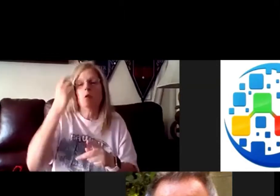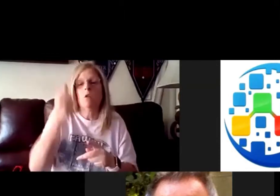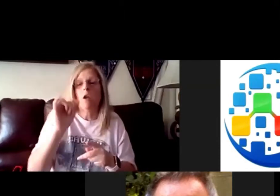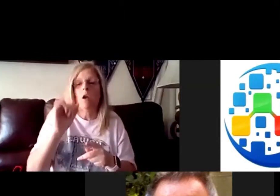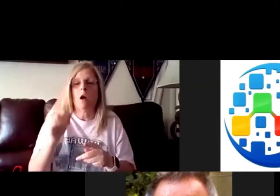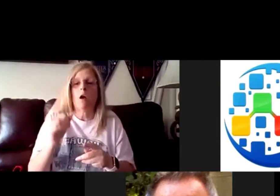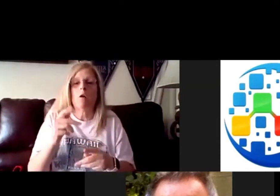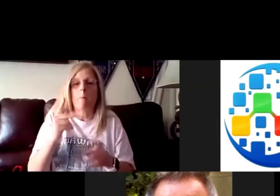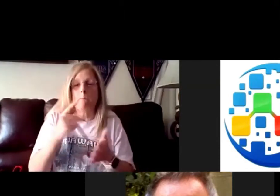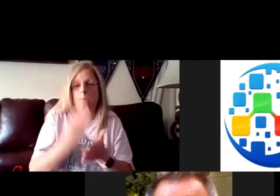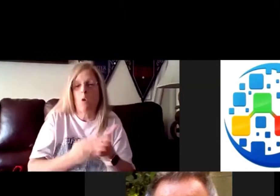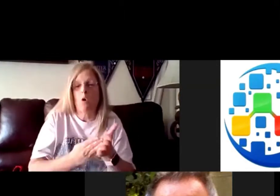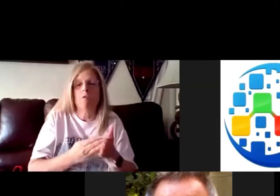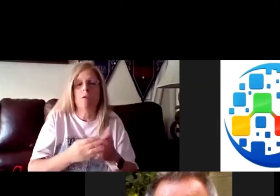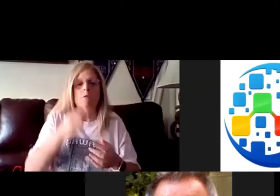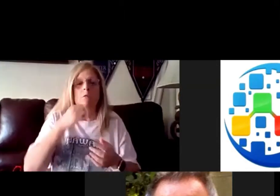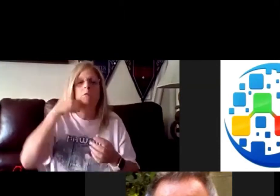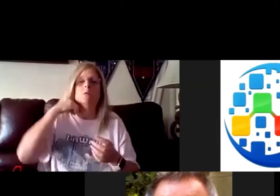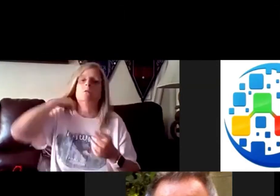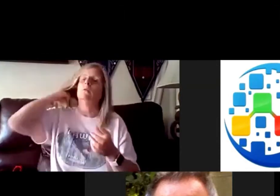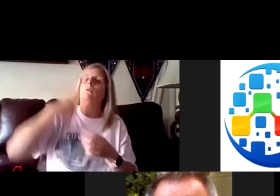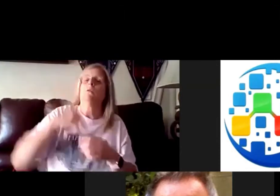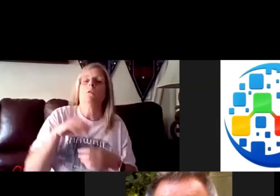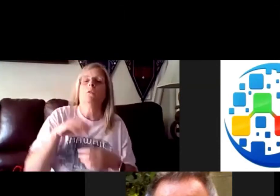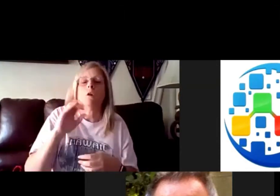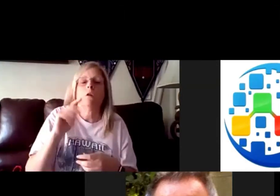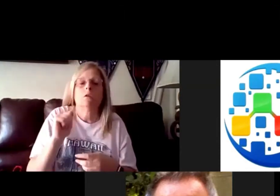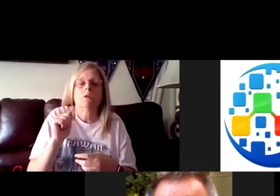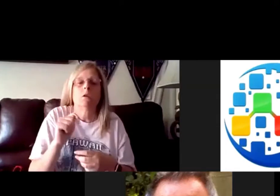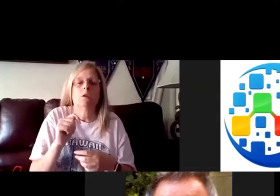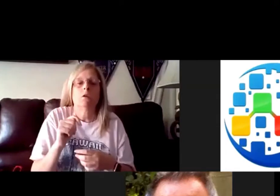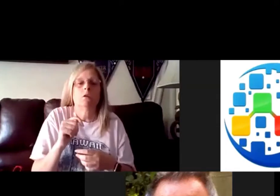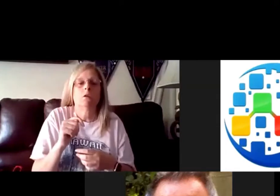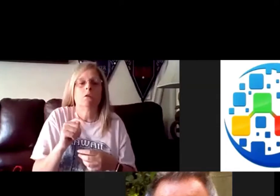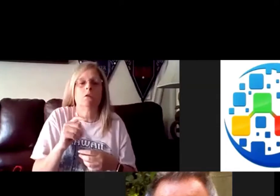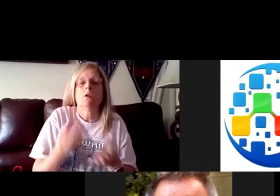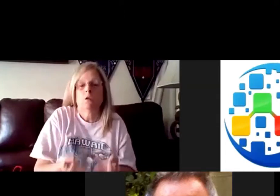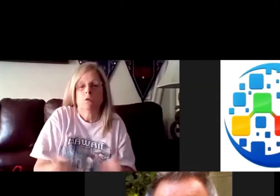artificial intelligence. Yes, the IT is as